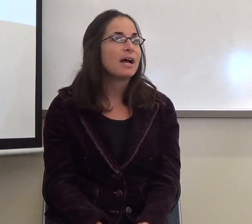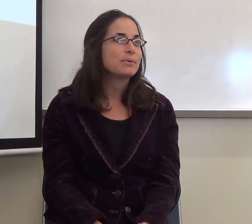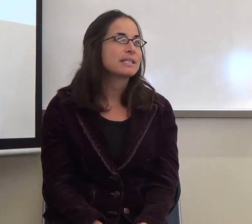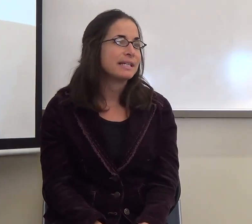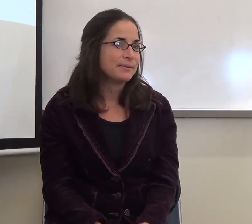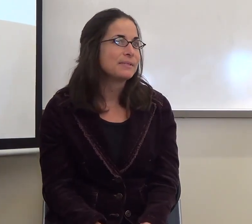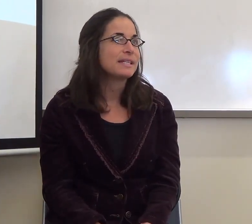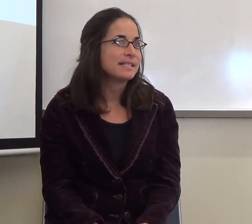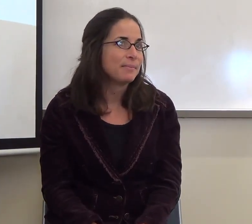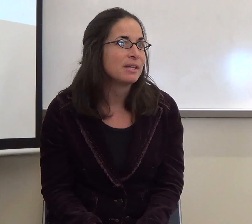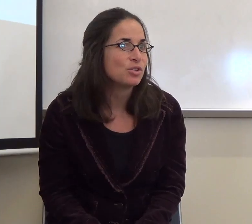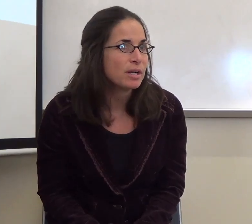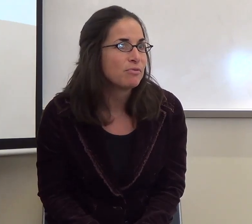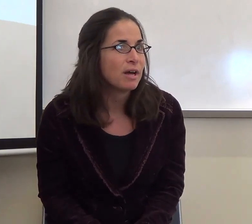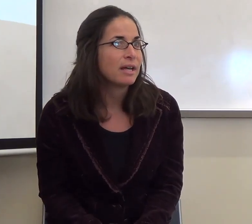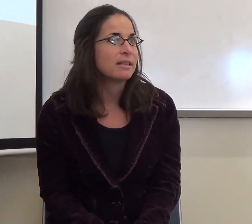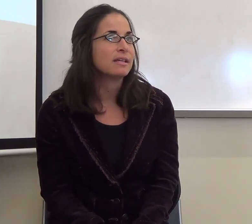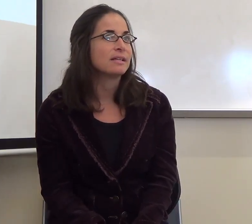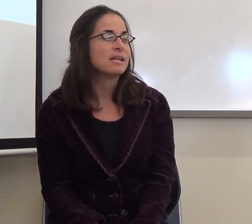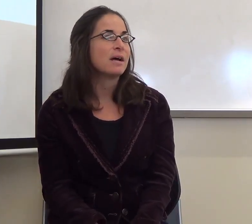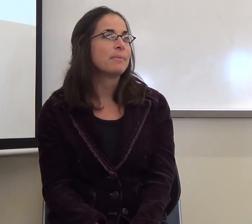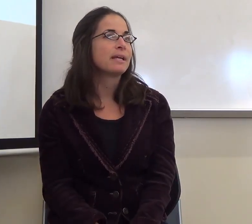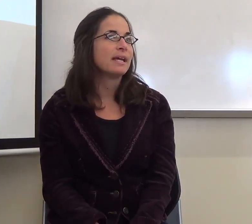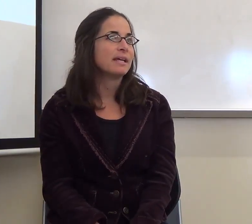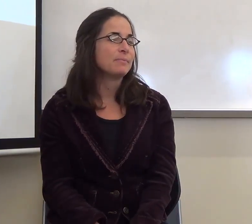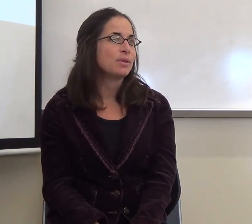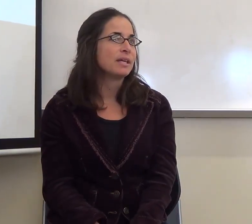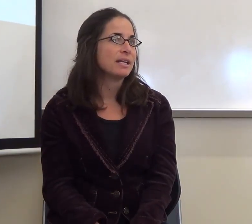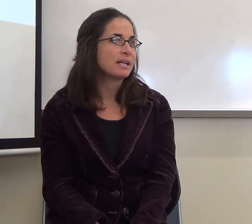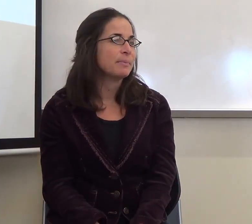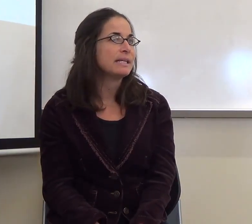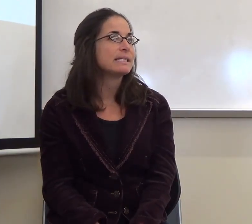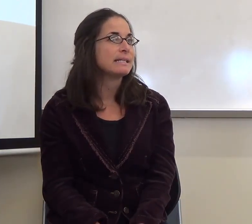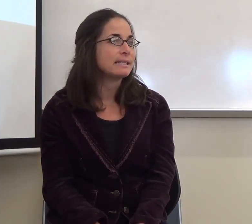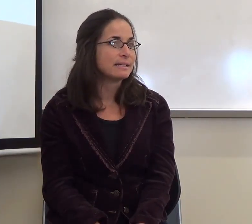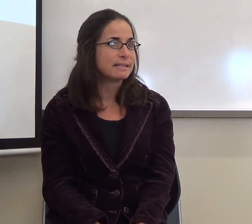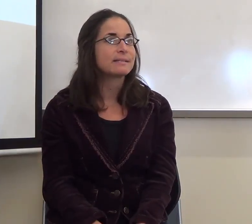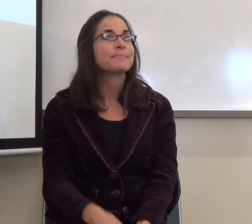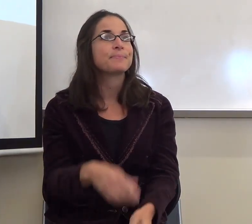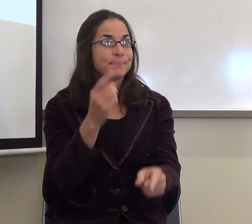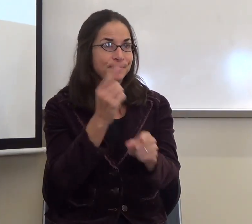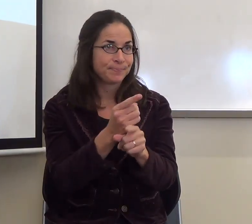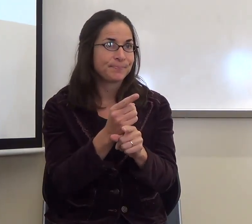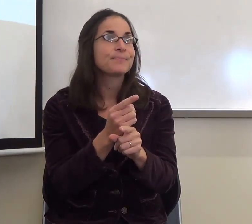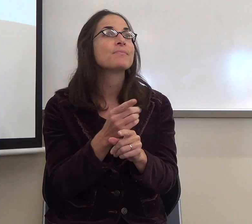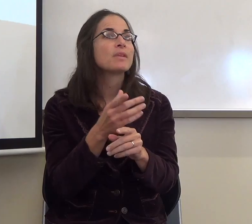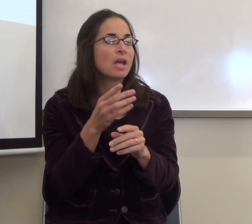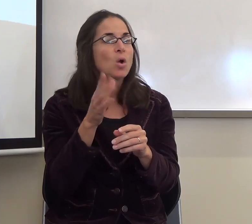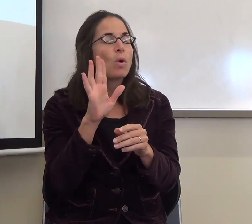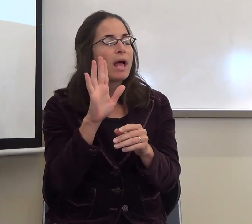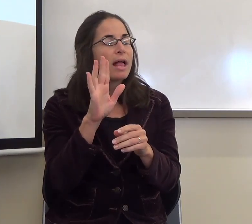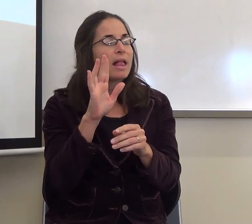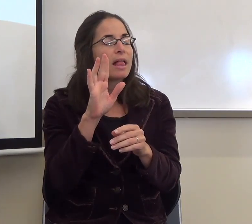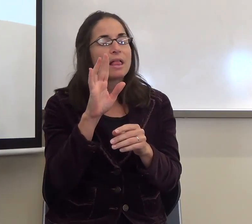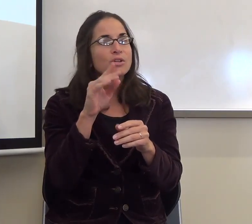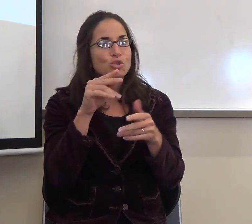was going to say the same thing. Try to find the Okay. topic and put that in a complete Yes. sentence. Well, wait a minute, you're jumping ahead.